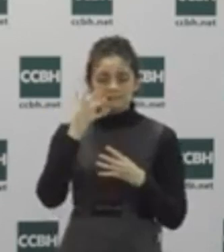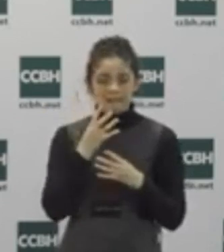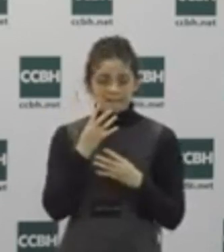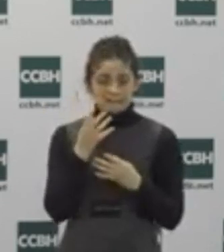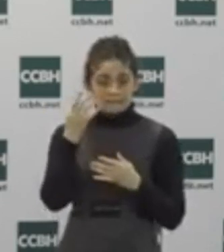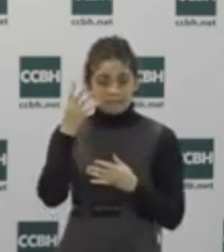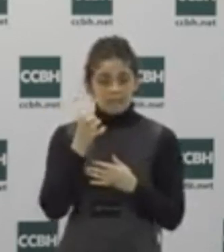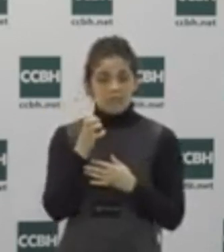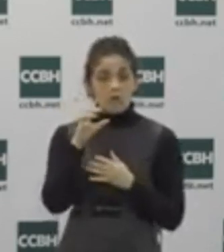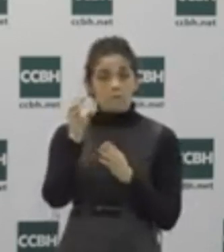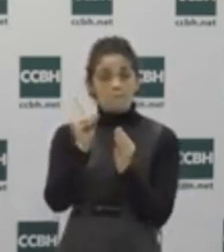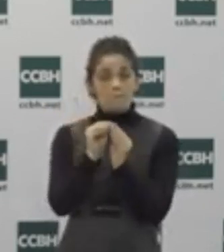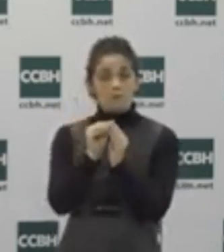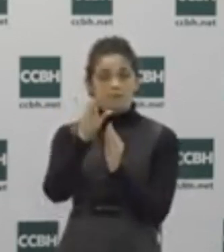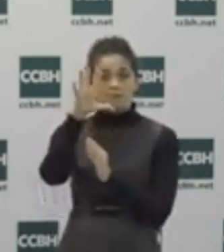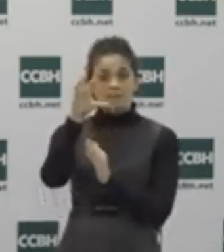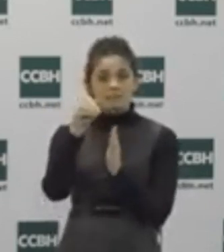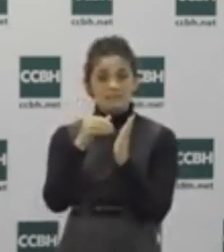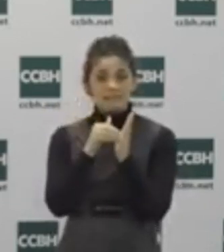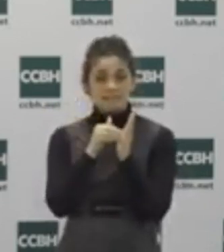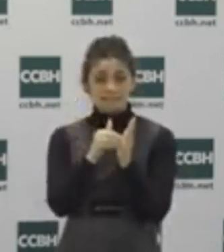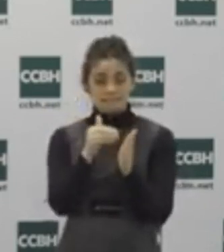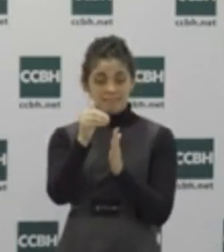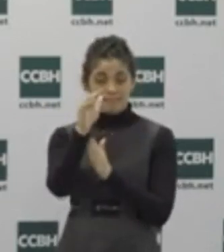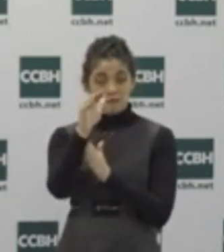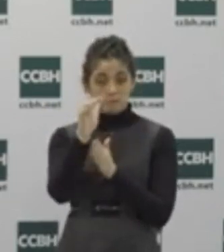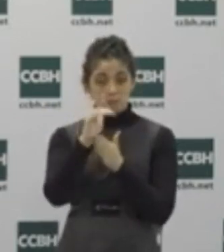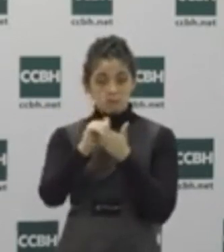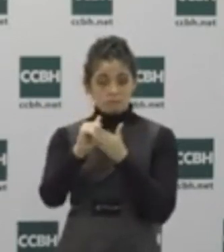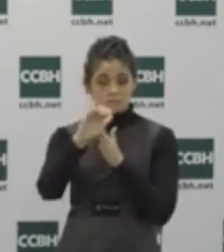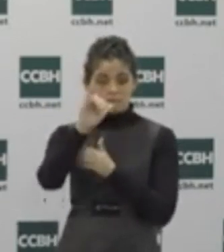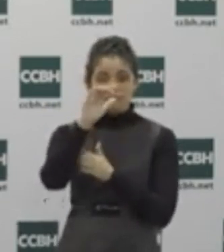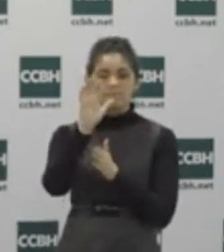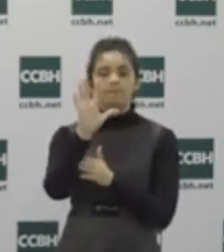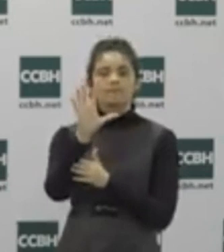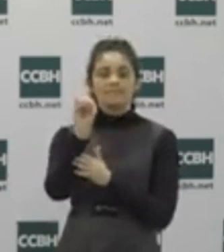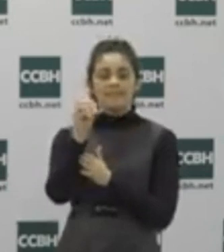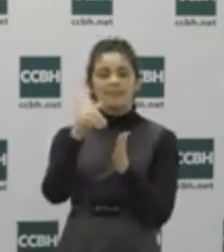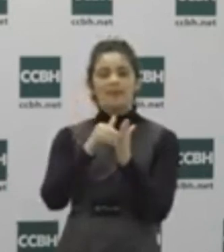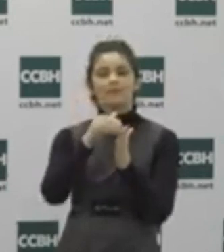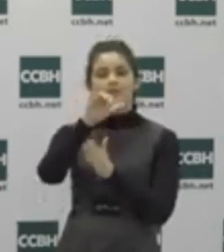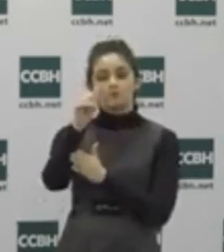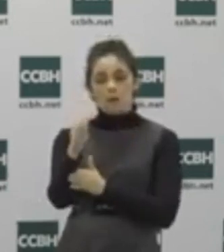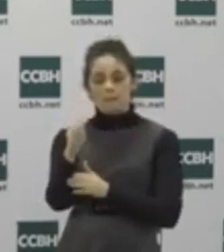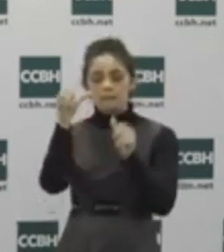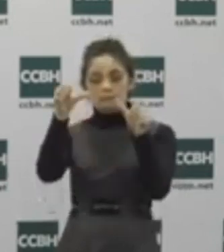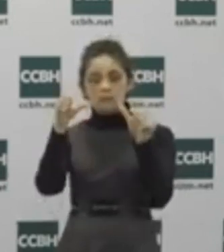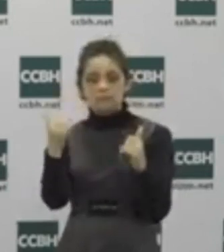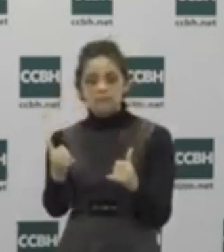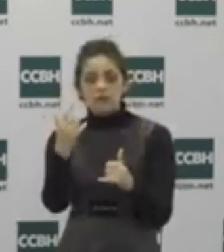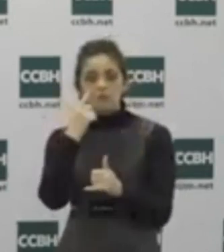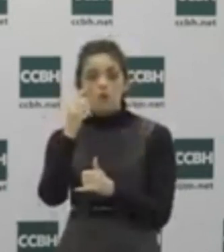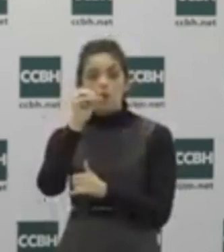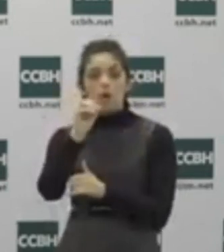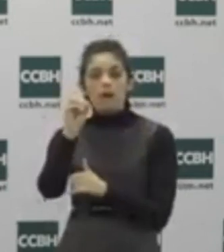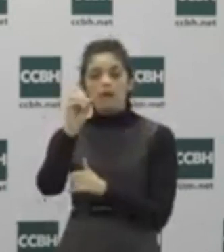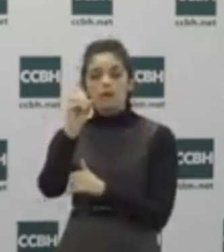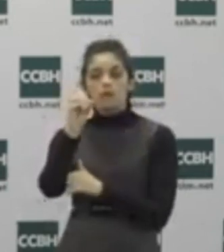than 50,000 jobs posted on the Ohio Department of Health's website. And so we want people to go